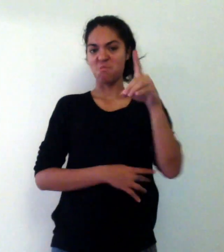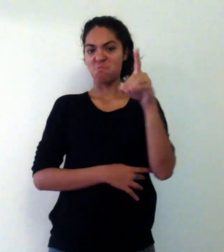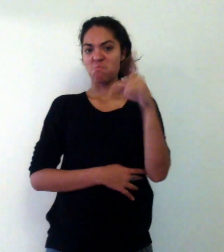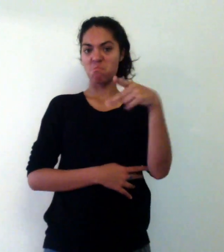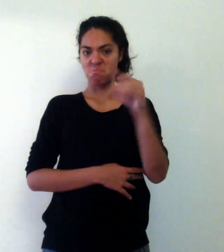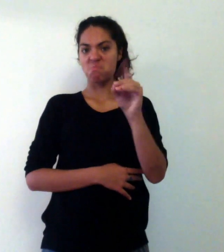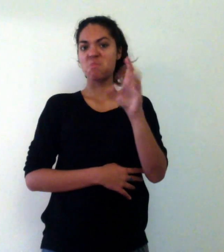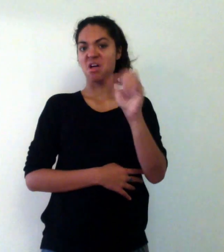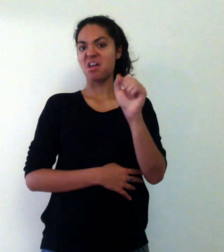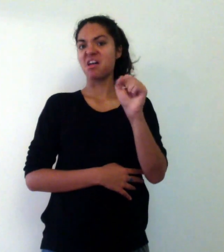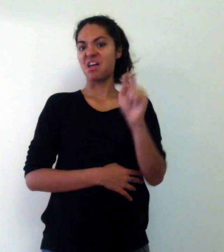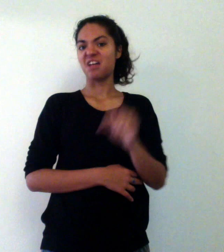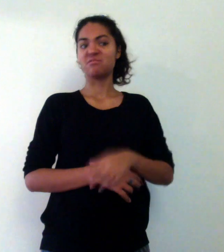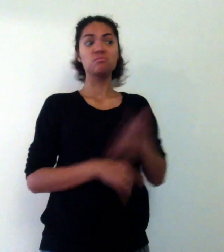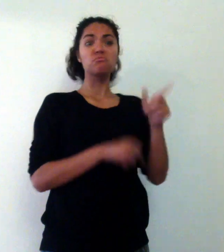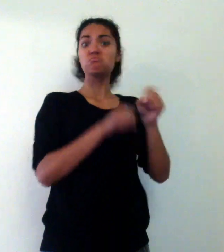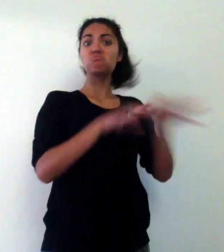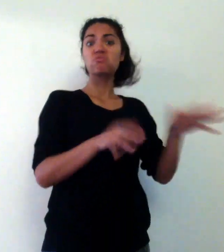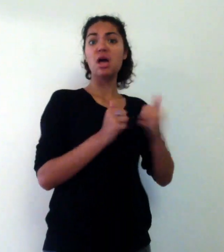out more about Ravi Zacharias and the team at